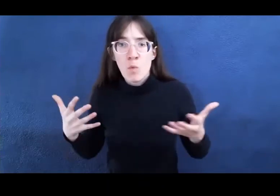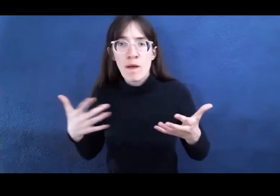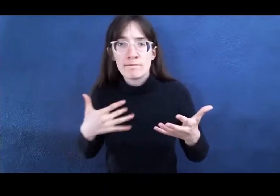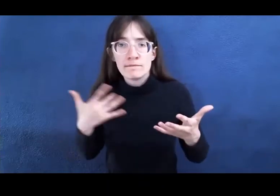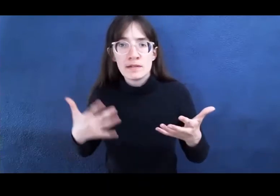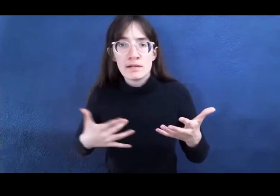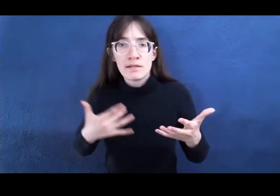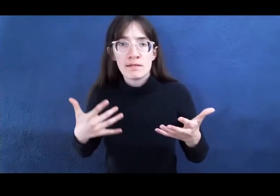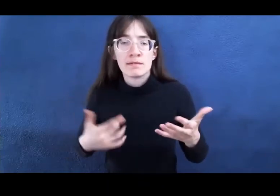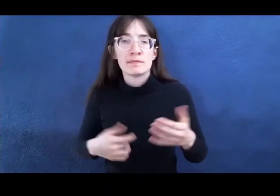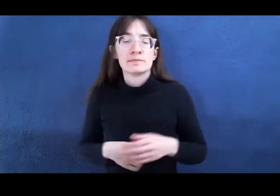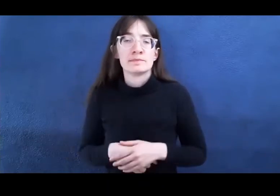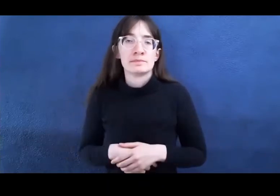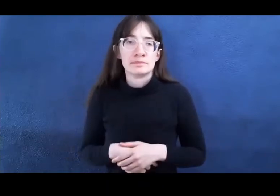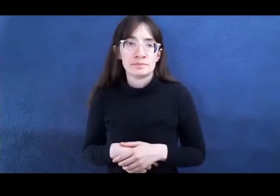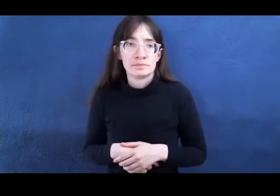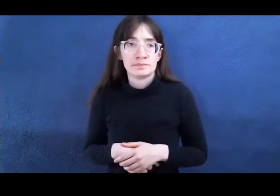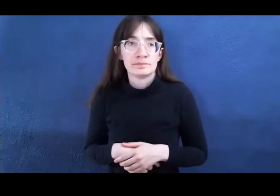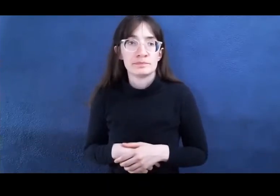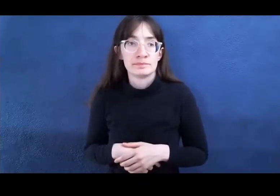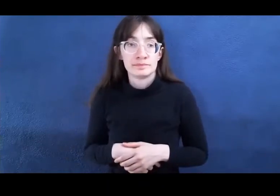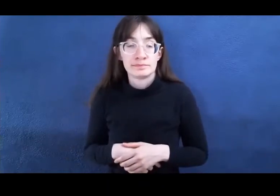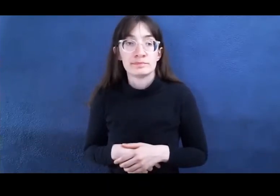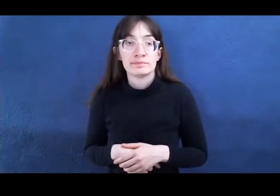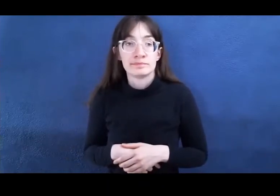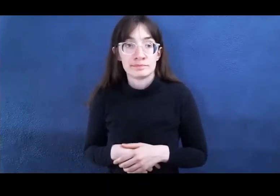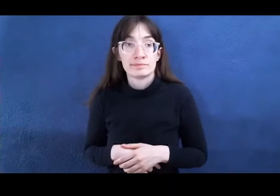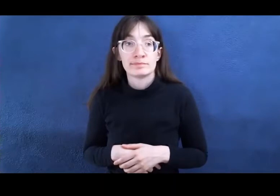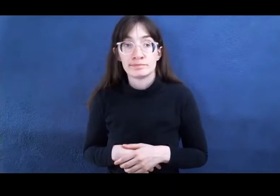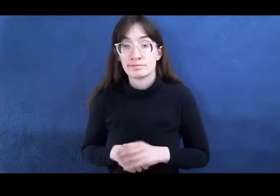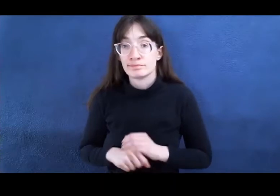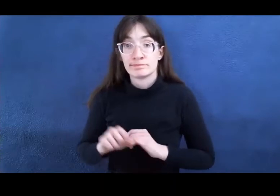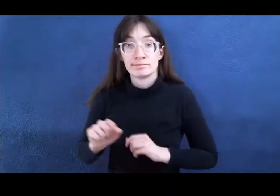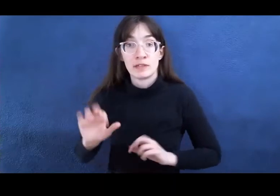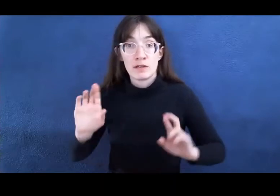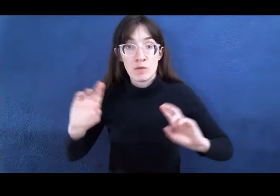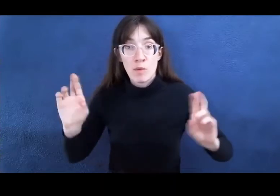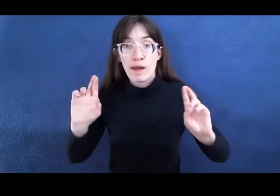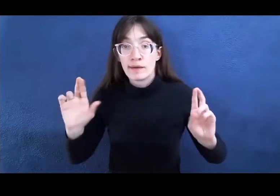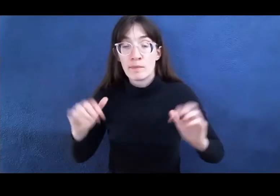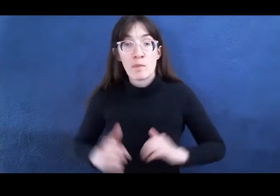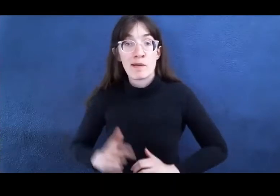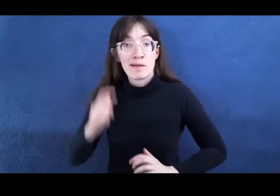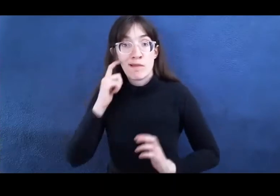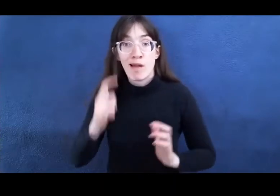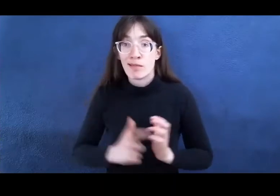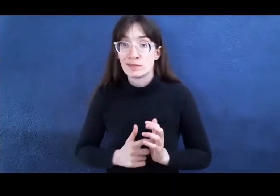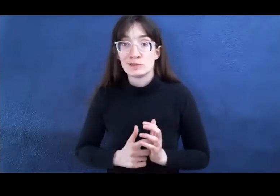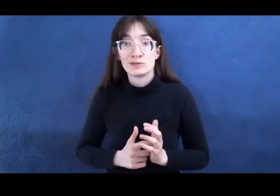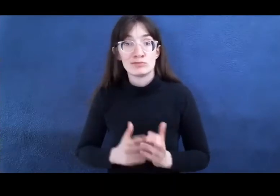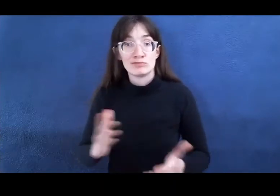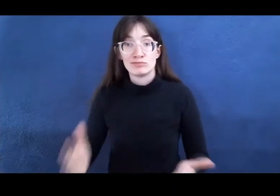And as you're ready, you might acknowledge that you have arrived to your practice for today.